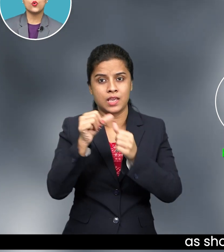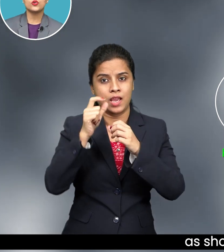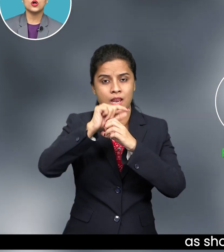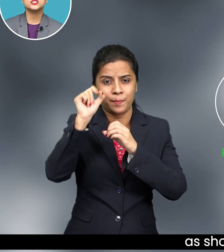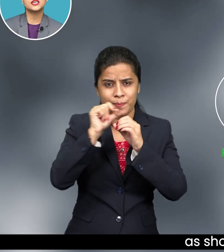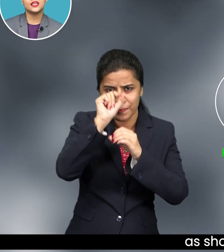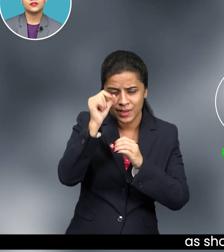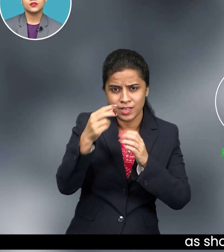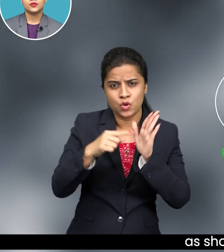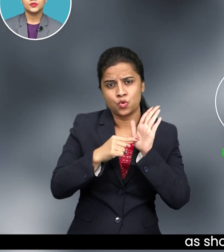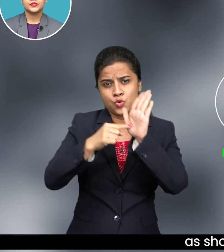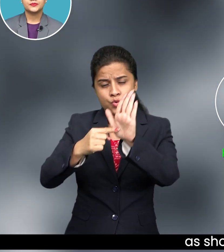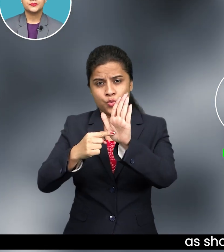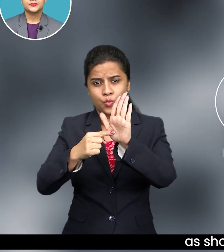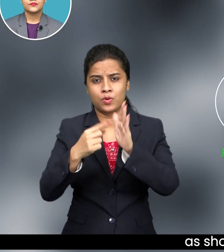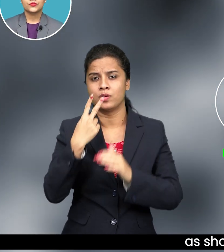as shown on screen: